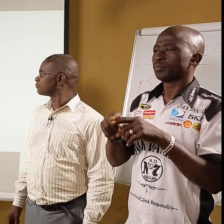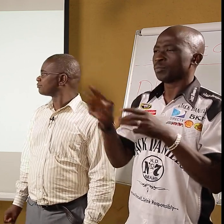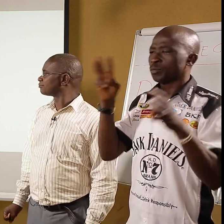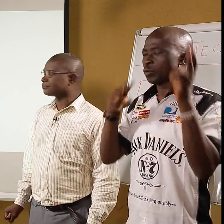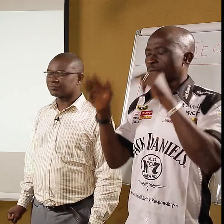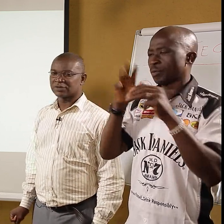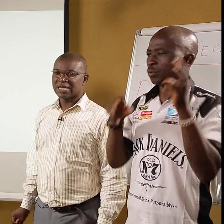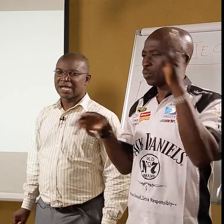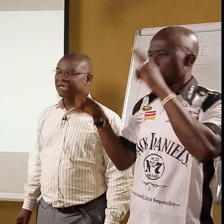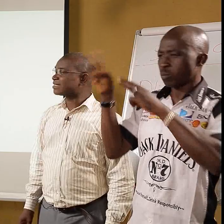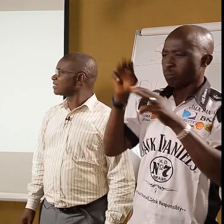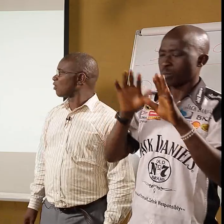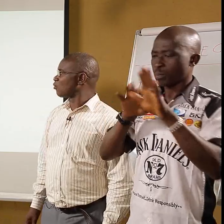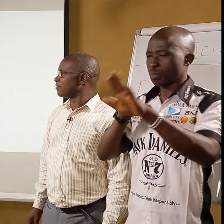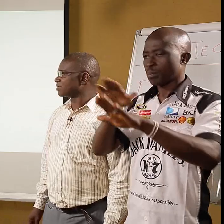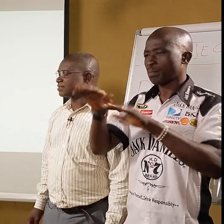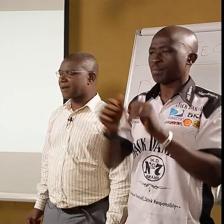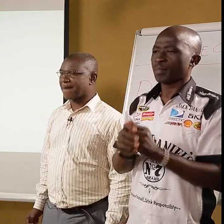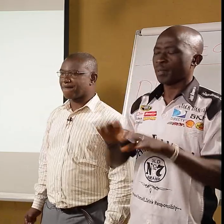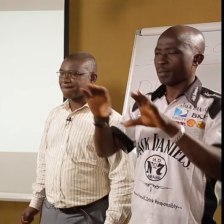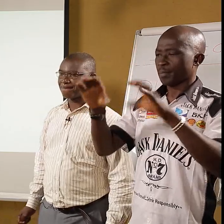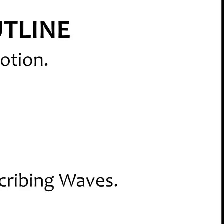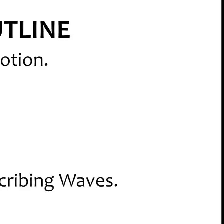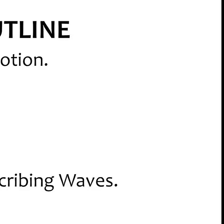motion. Classes of waves,